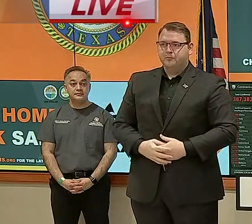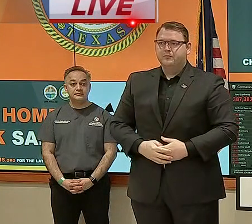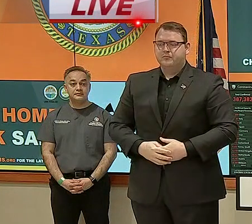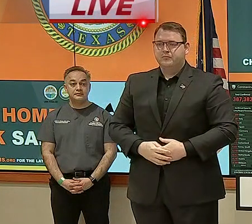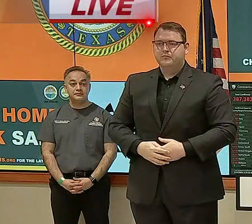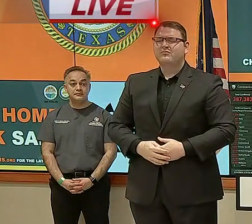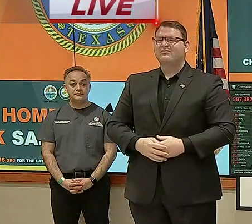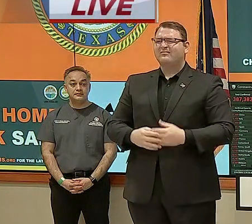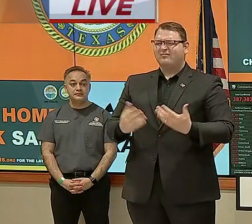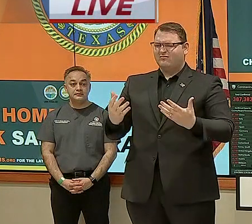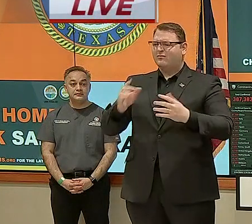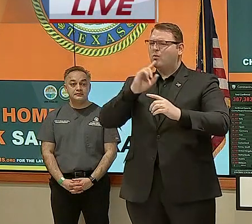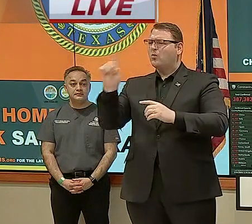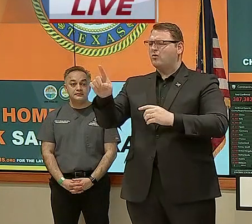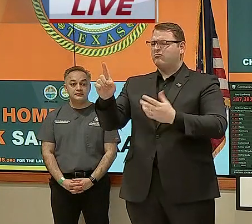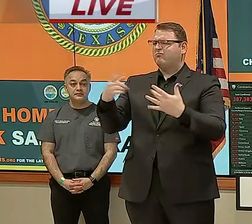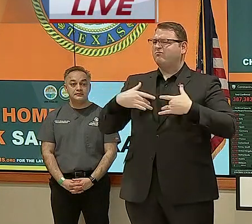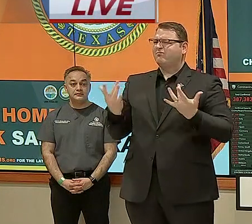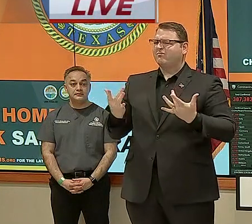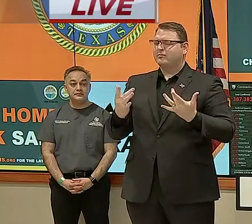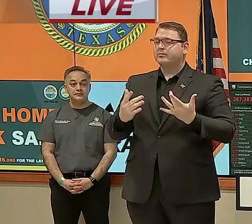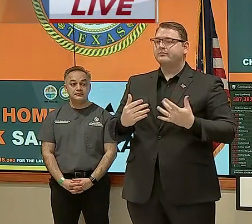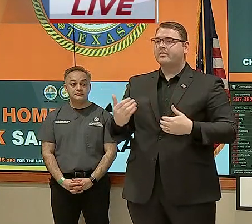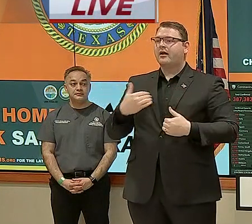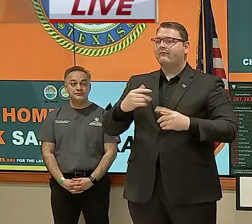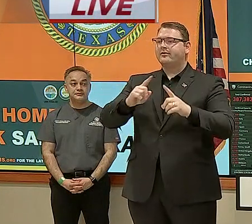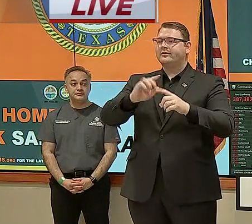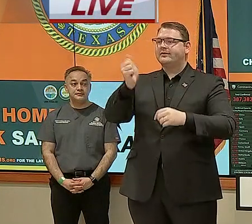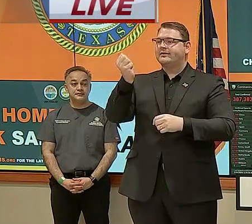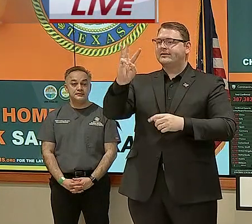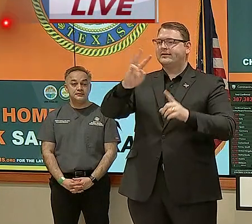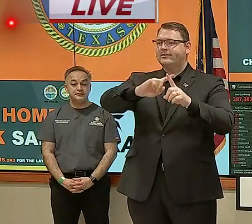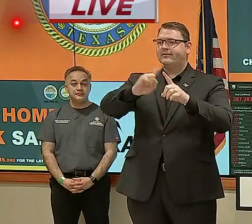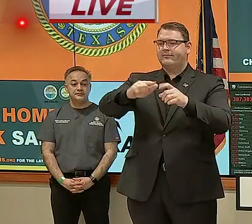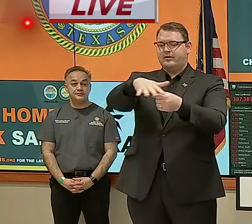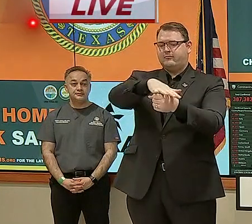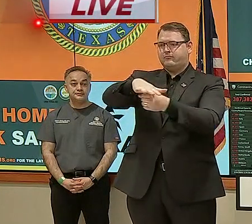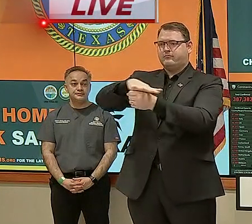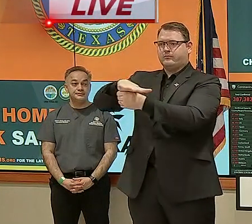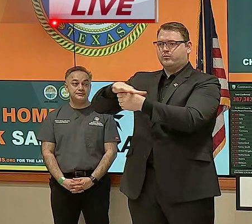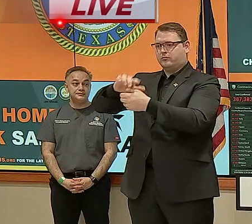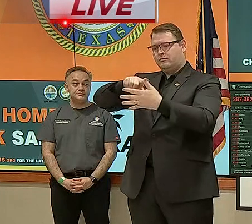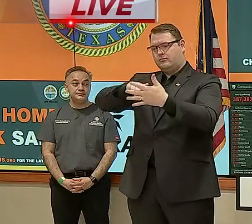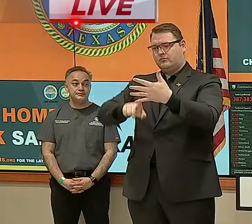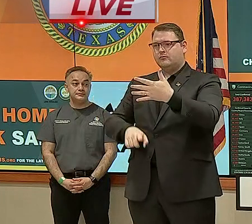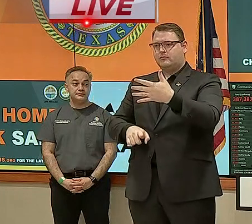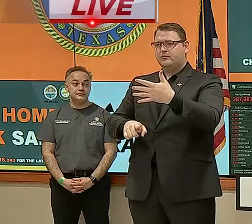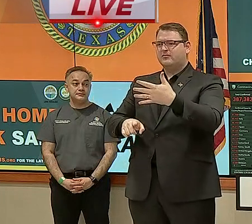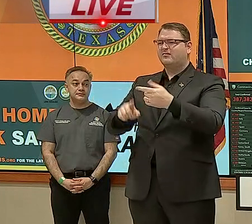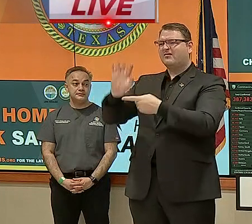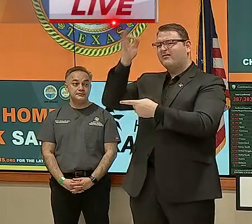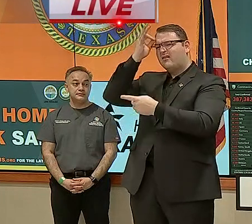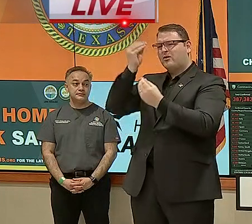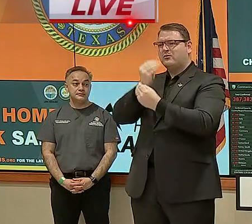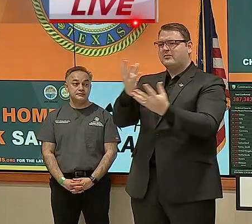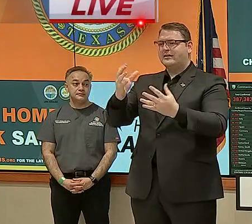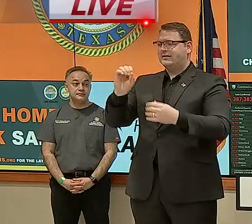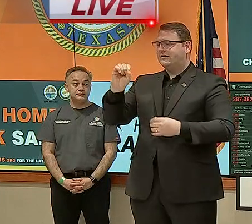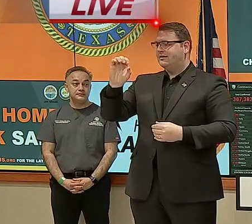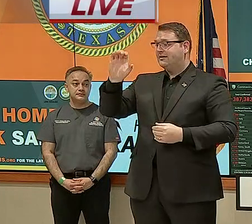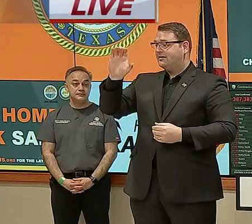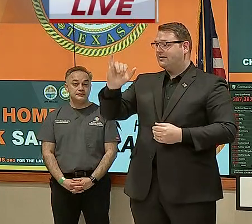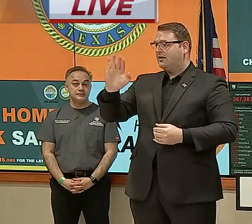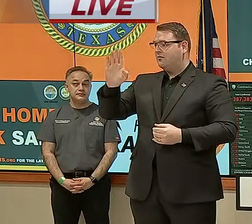a list of 16 sectors that is put out by the federal government called the Cybersecurity and Infrastructure Security